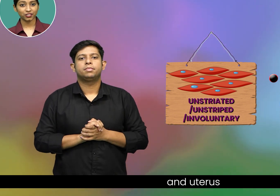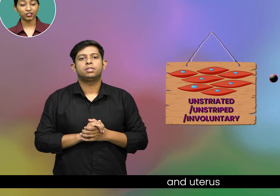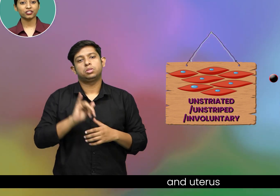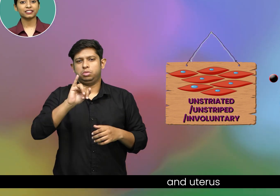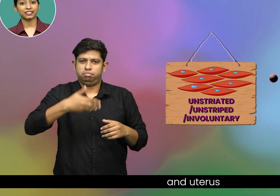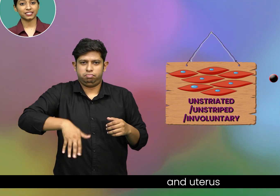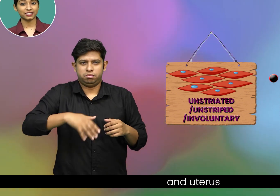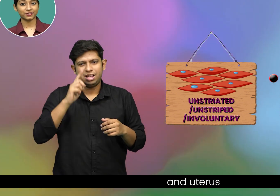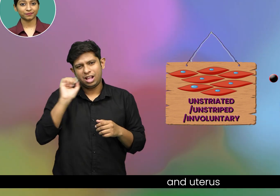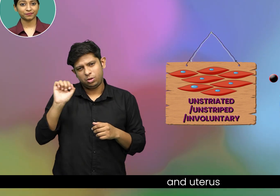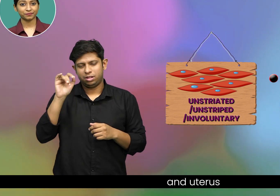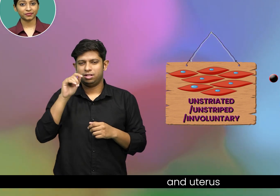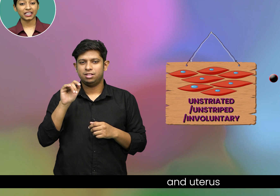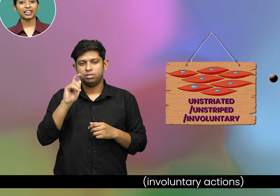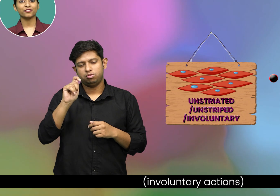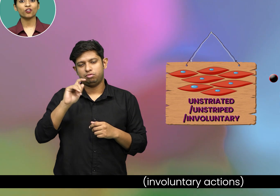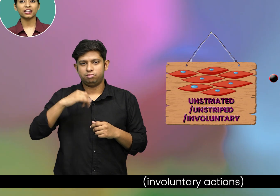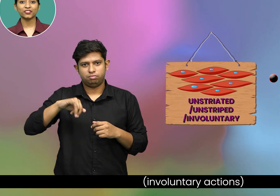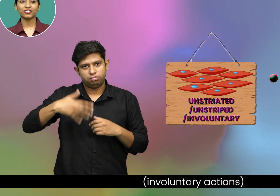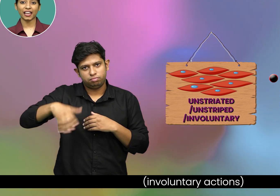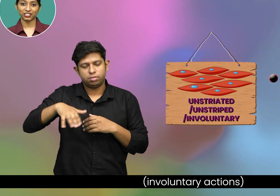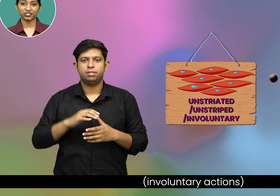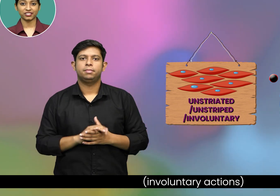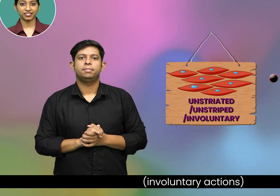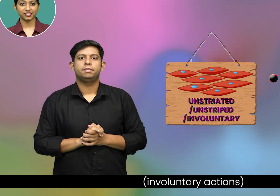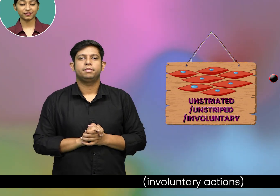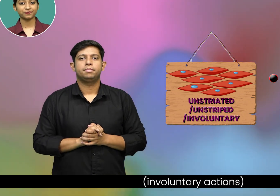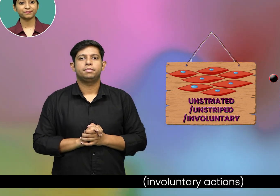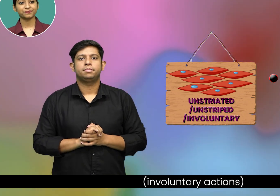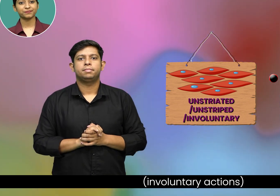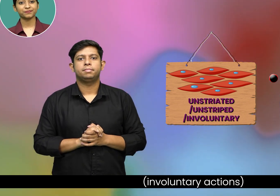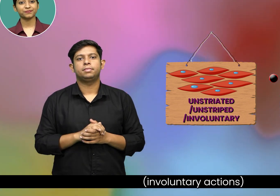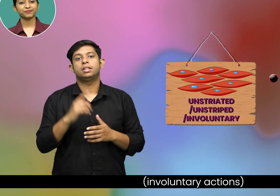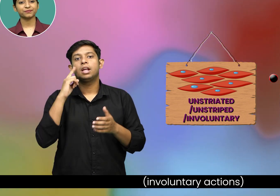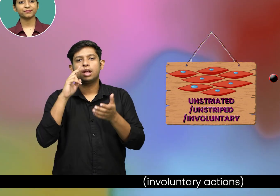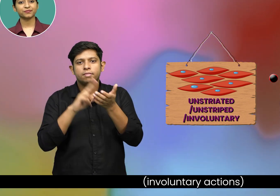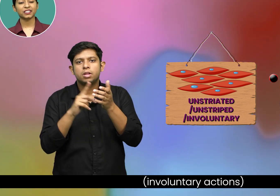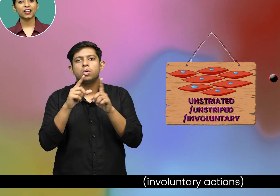and uterus. Involuntary actions.